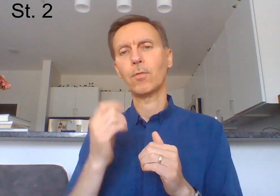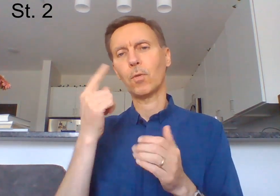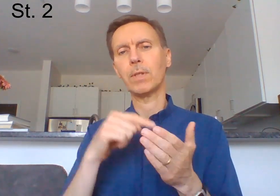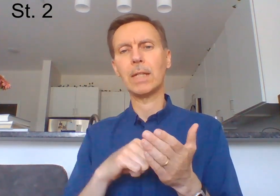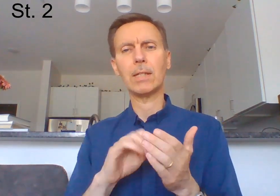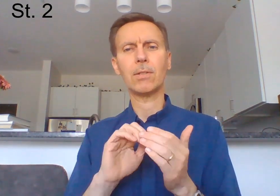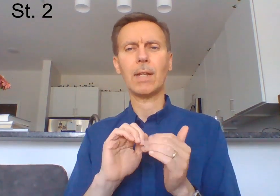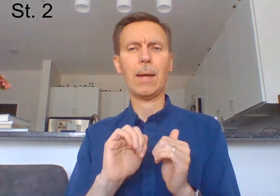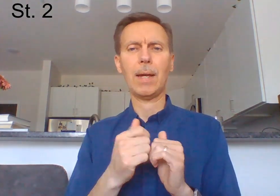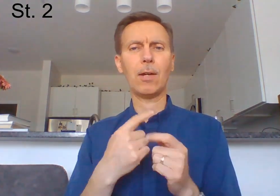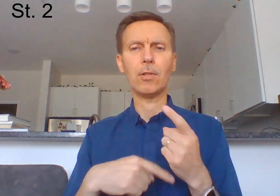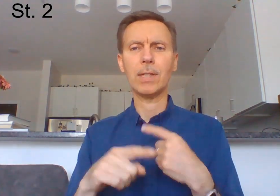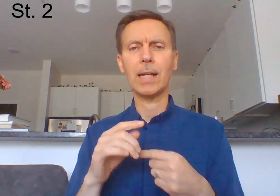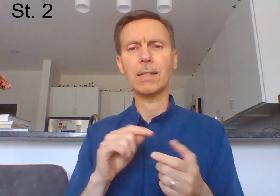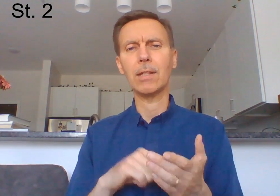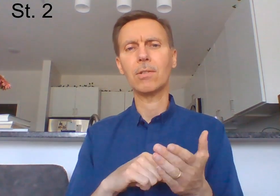for this, how do you sign this?